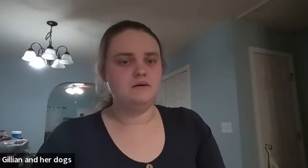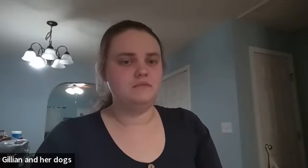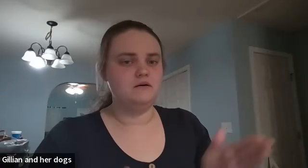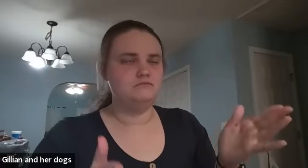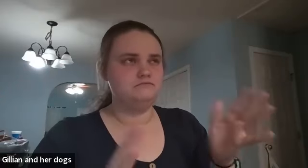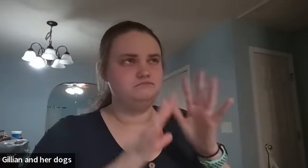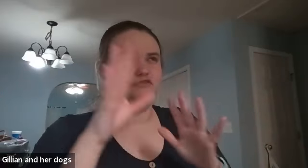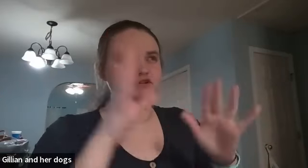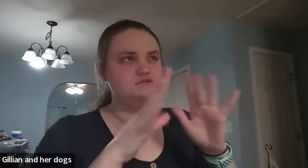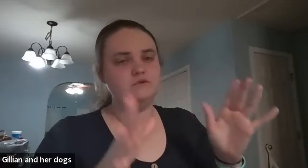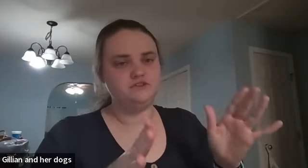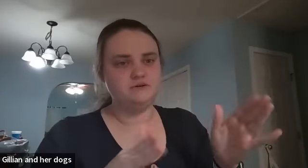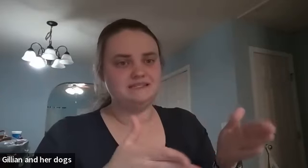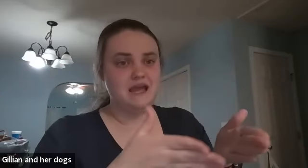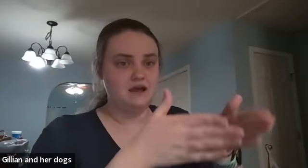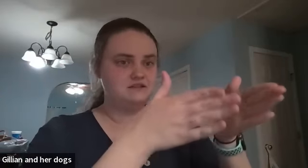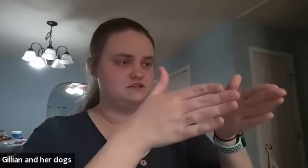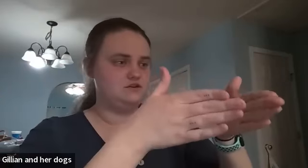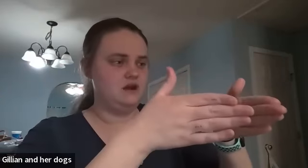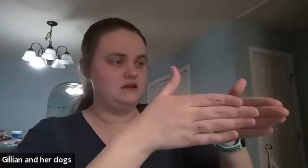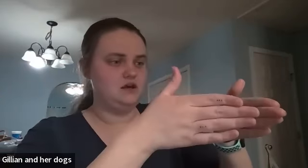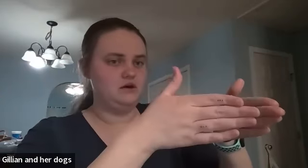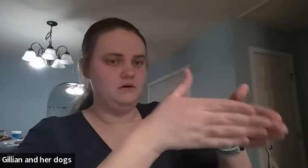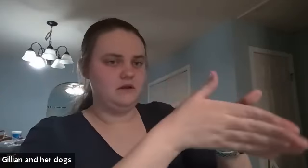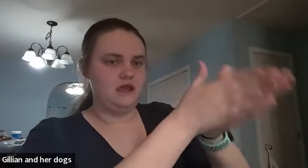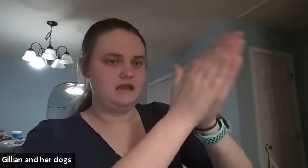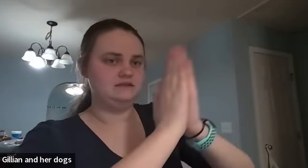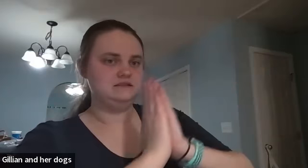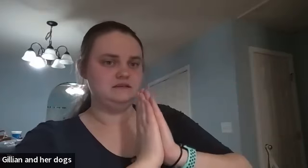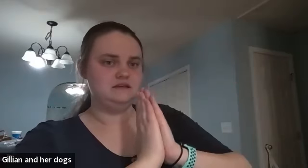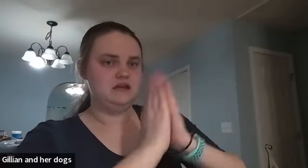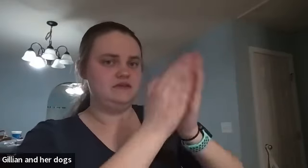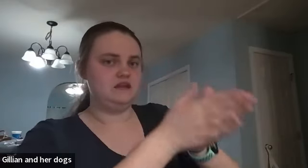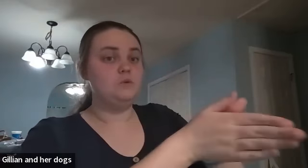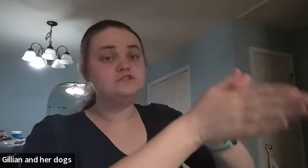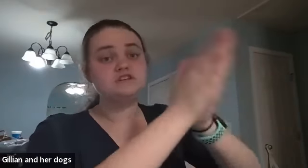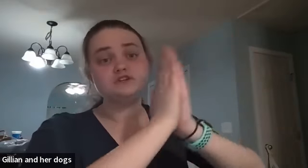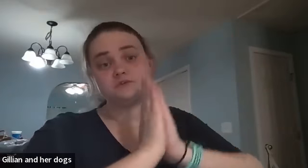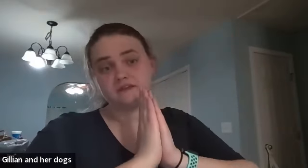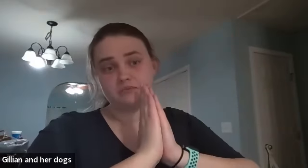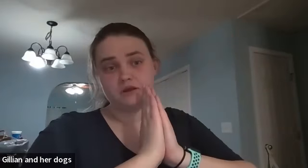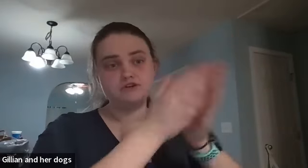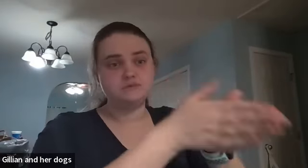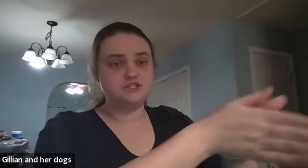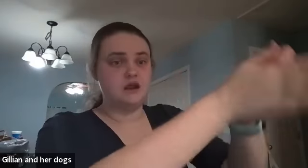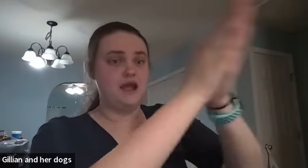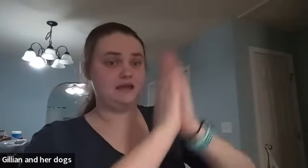The first one we'll do is ask. So you kind of go your hands, and then it almost looks like you're doing like that prayer motion, but you're